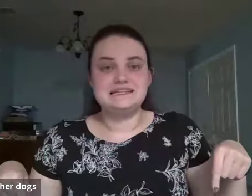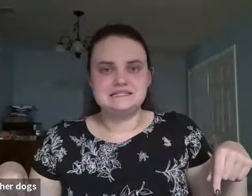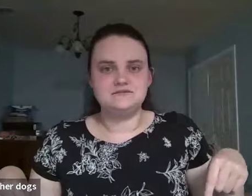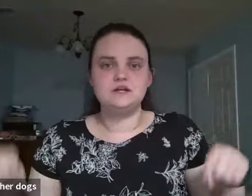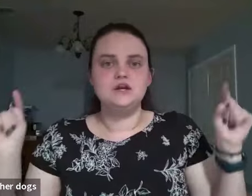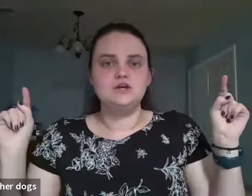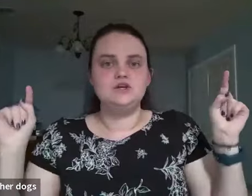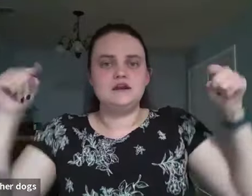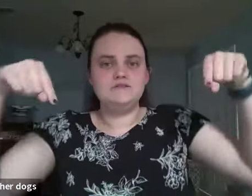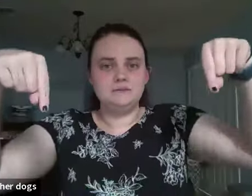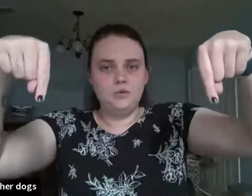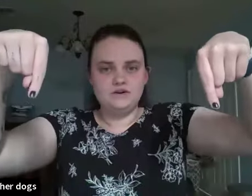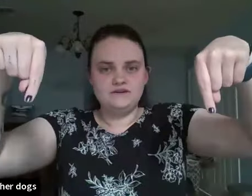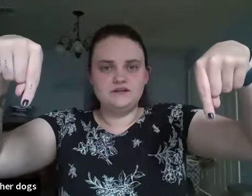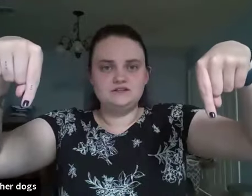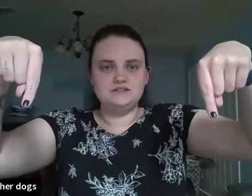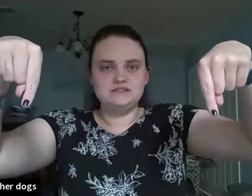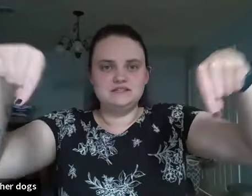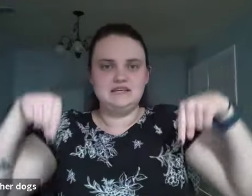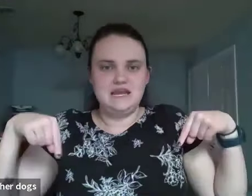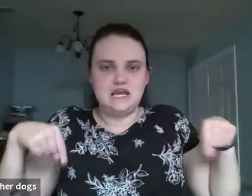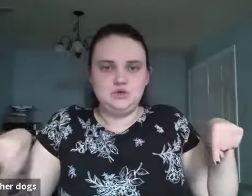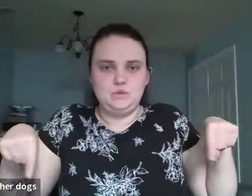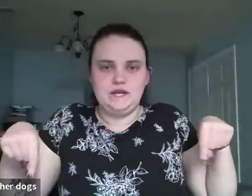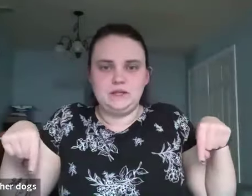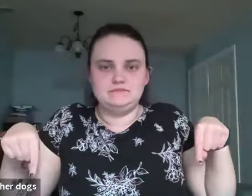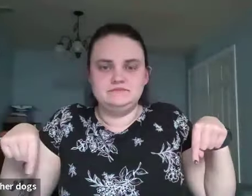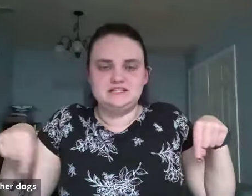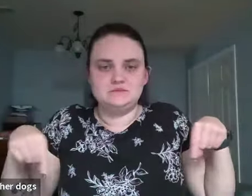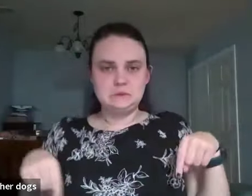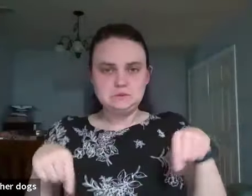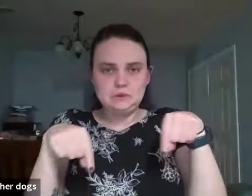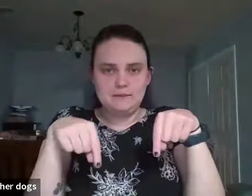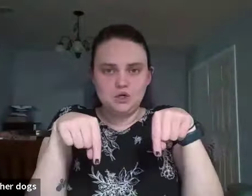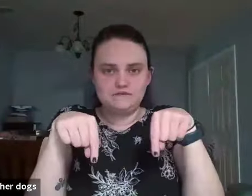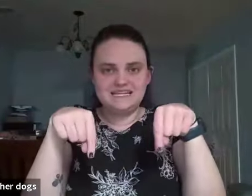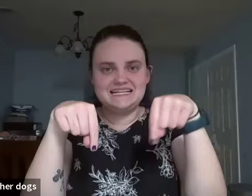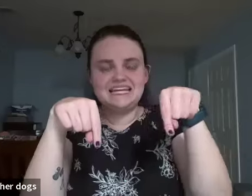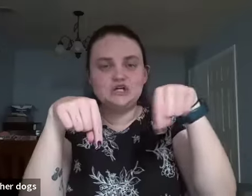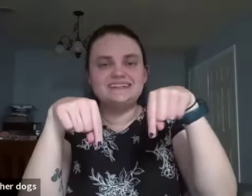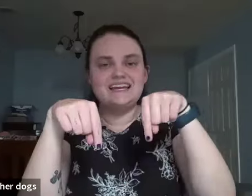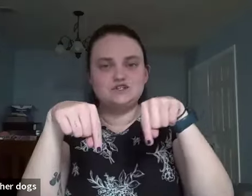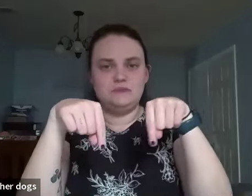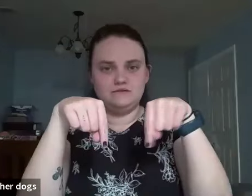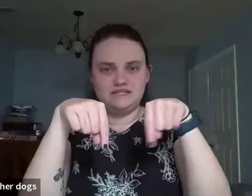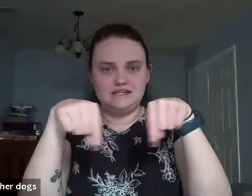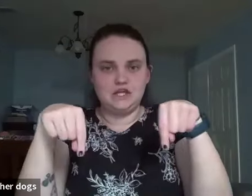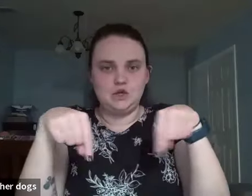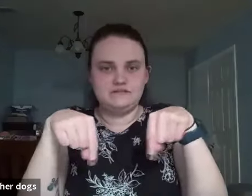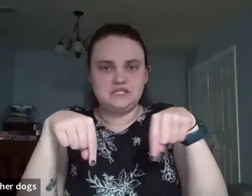It is a different. You're gonna have like pointer fingers and you wiggle them. It's almost like, ooh, I'm nervous. And it's like your legs are bouncing, like nervous.